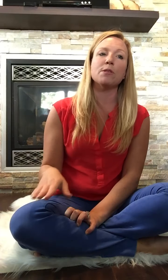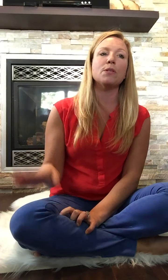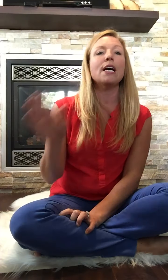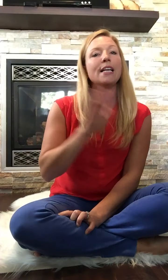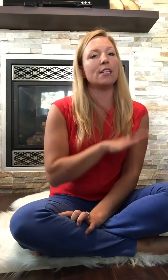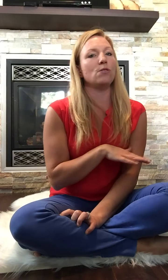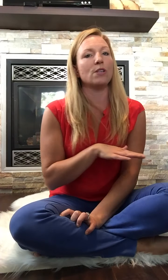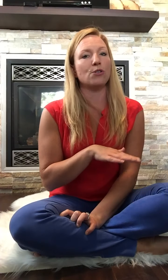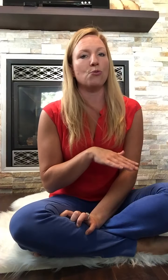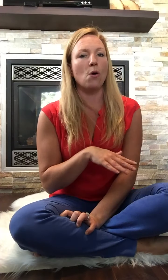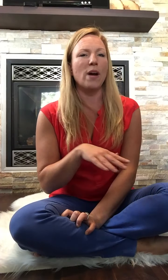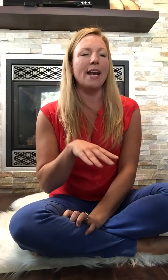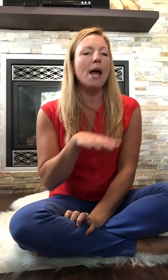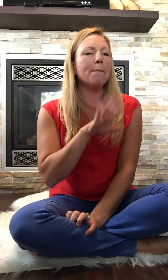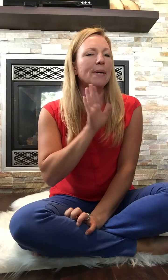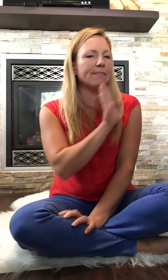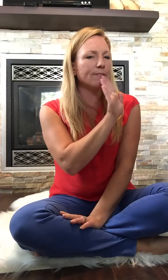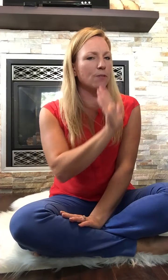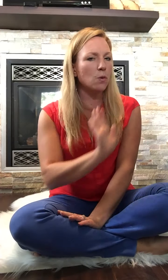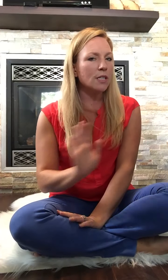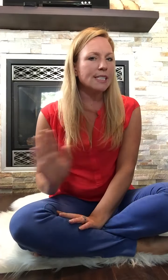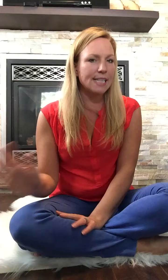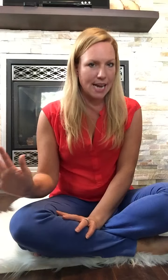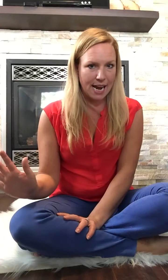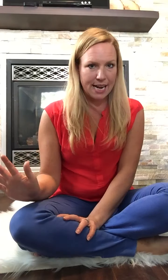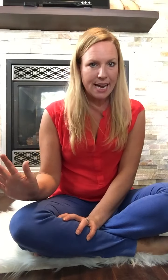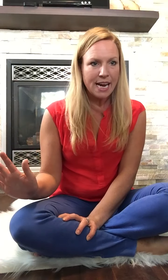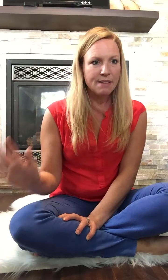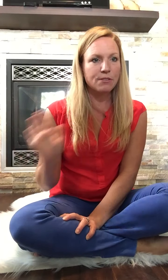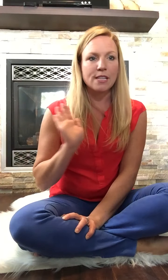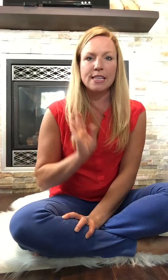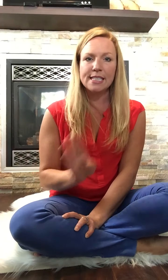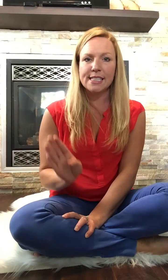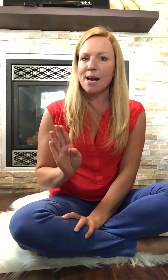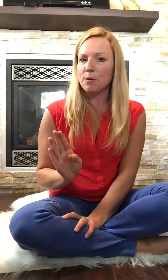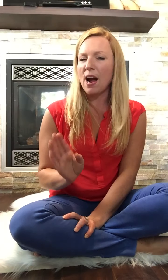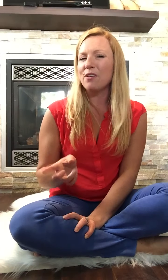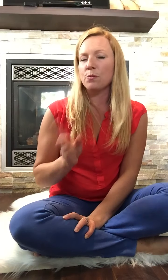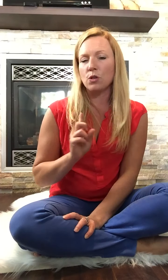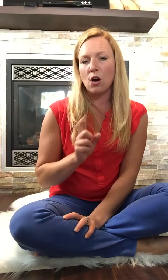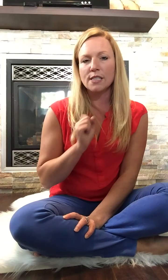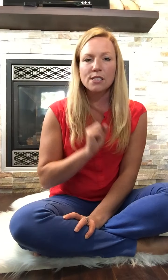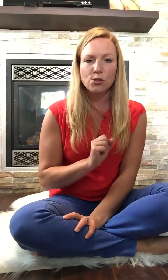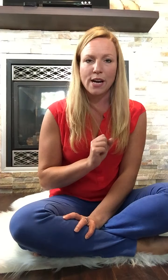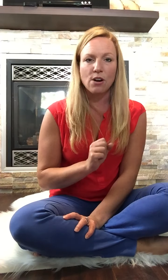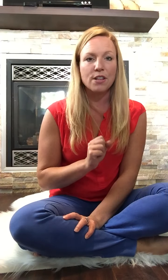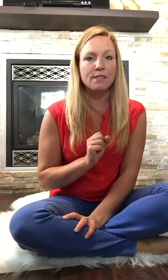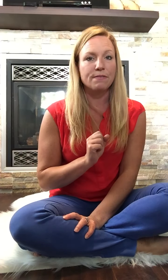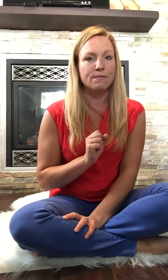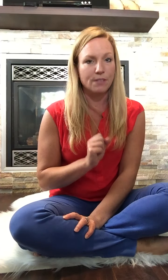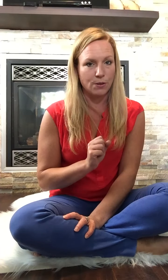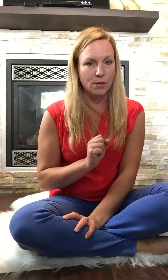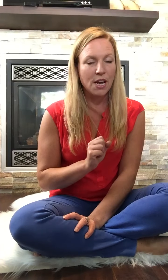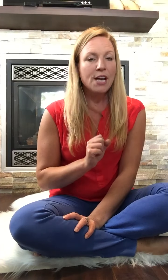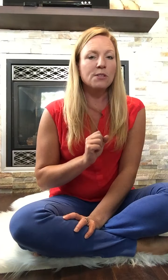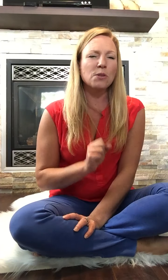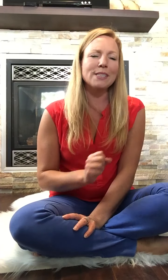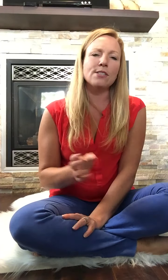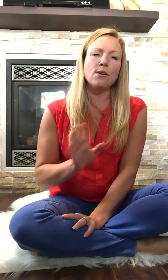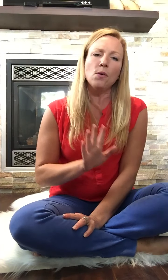comfortable that you can throw in. But for today, for this time around, we'll concentrate on the food. So it's